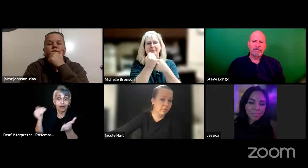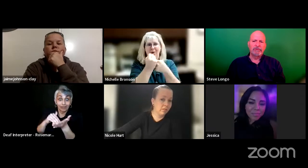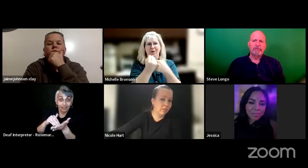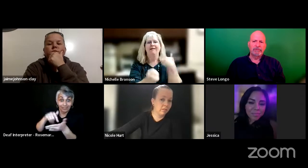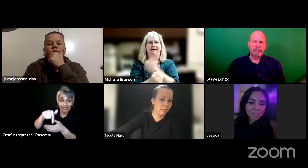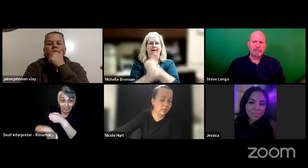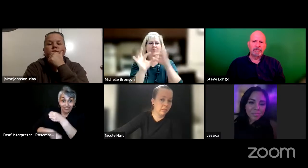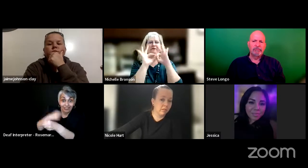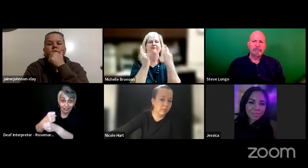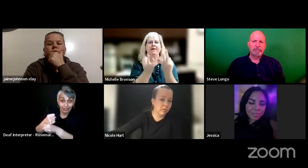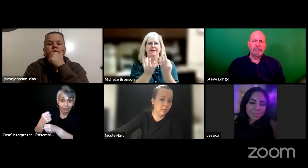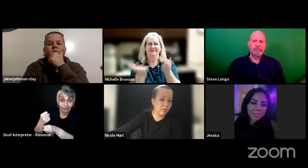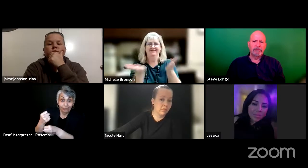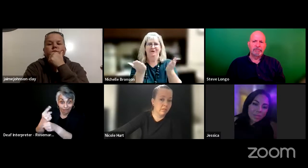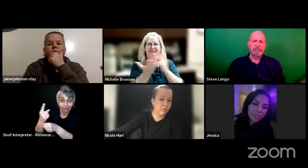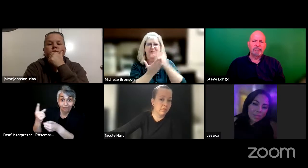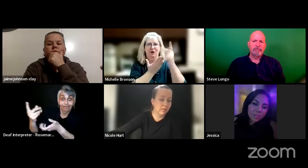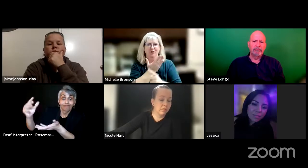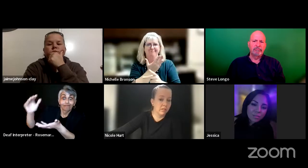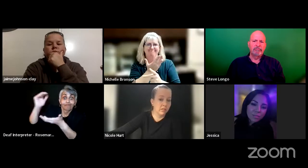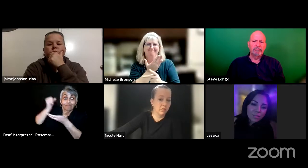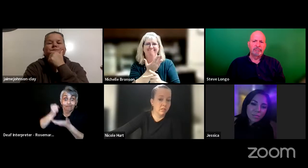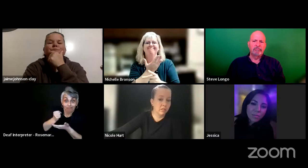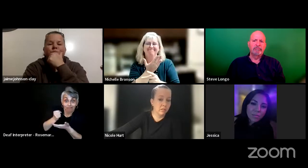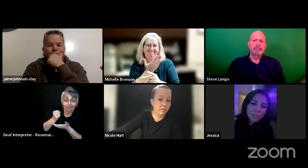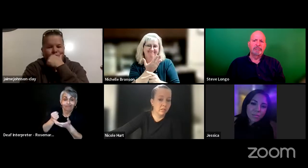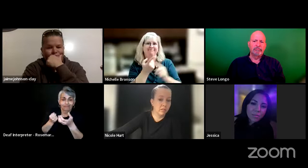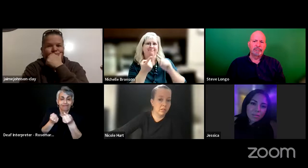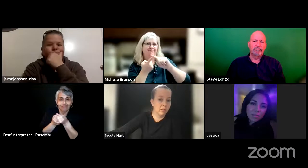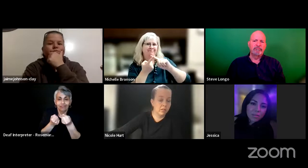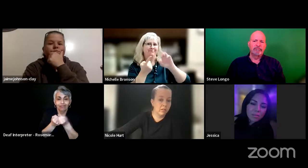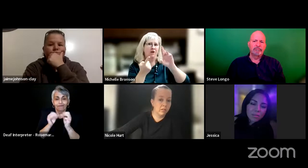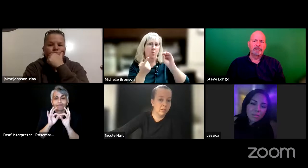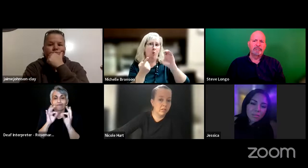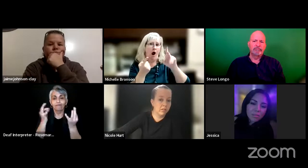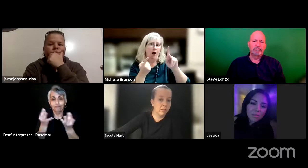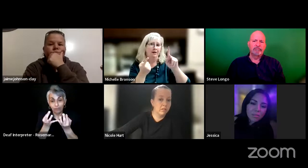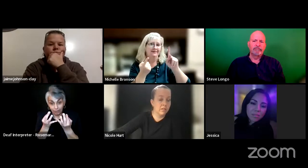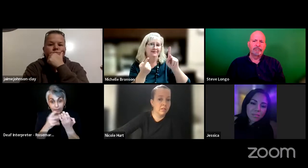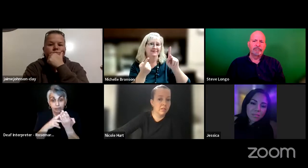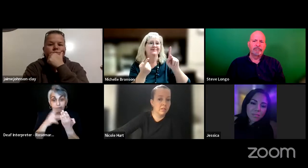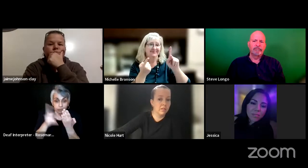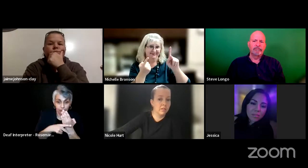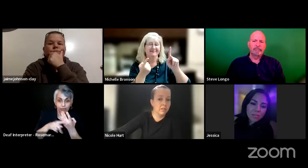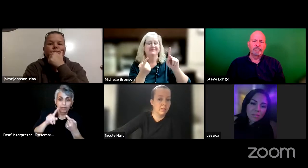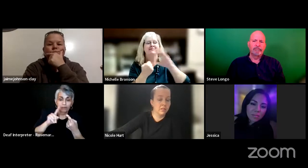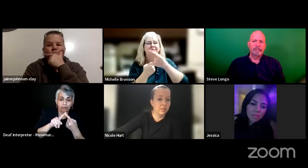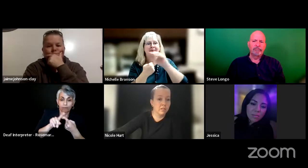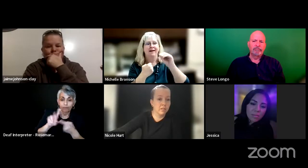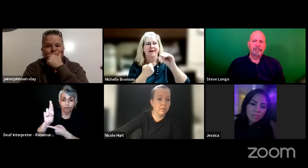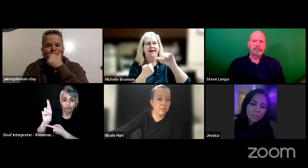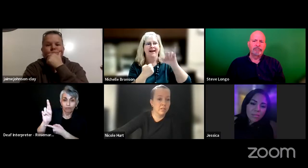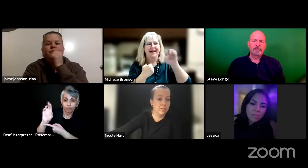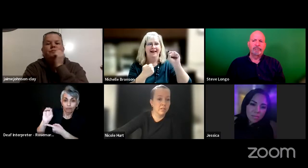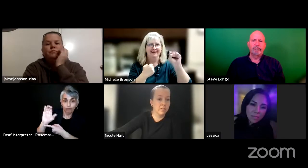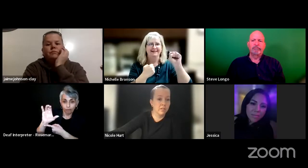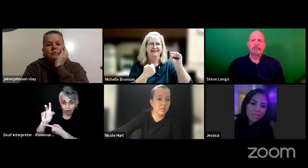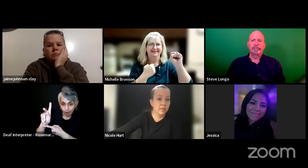that we can continue to receive their support for our family program, such as